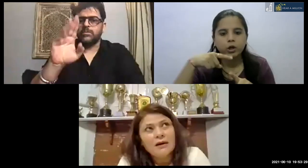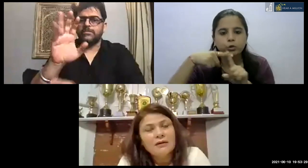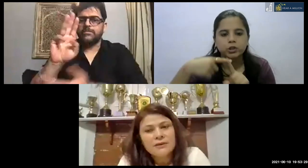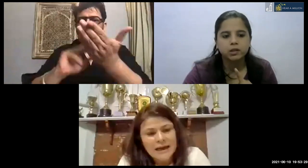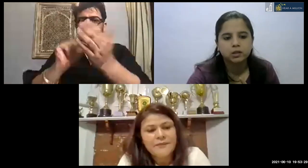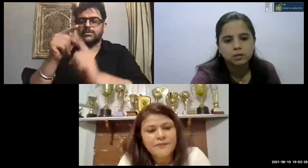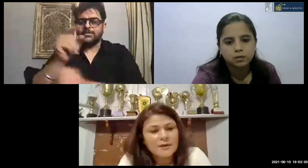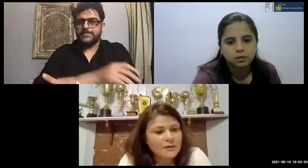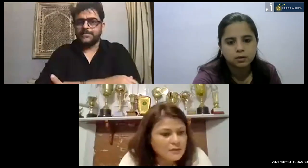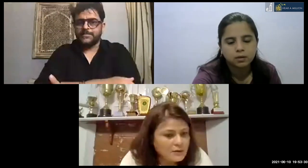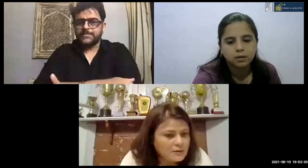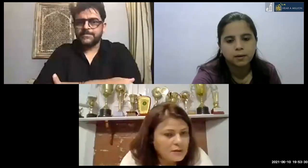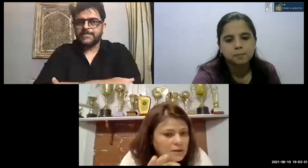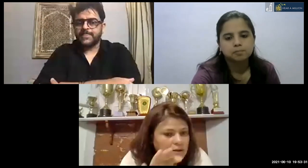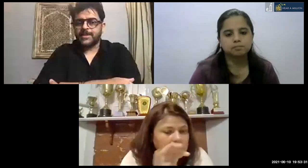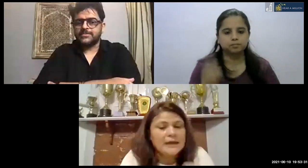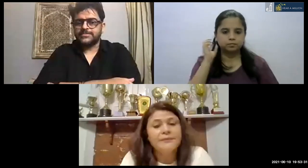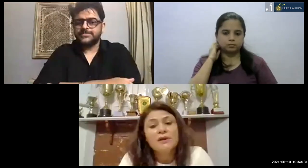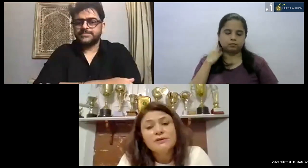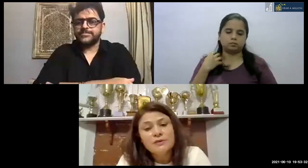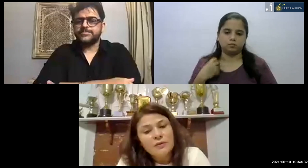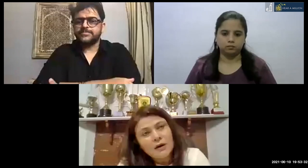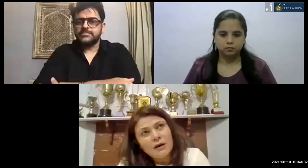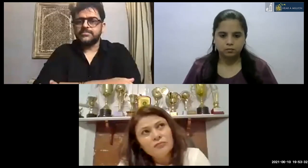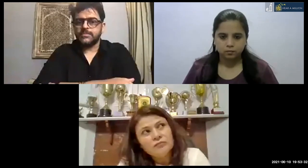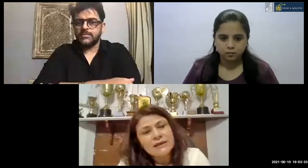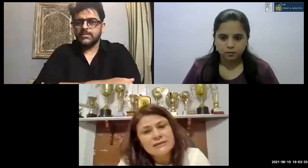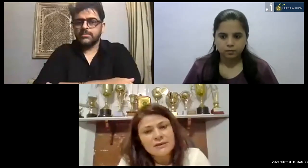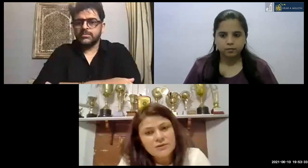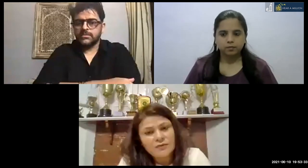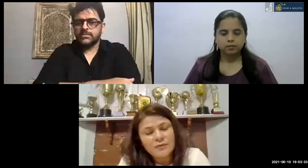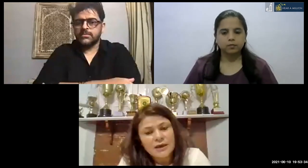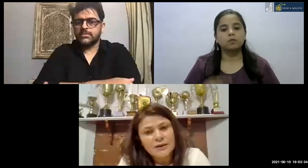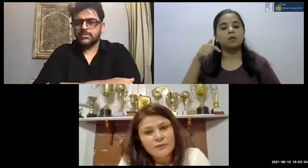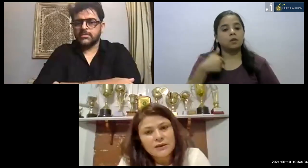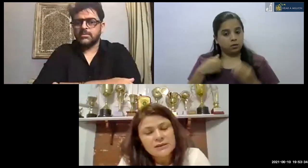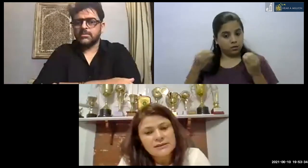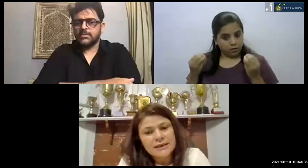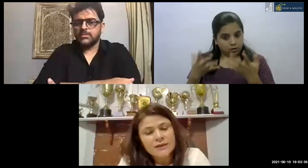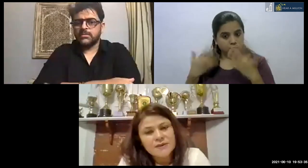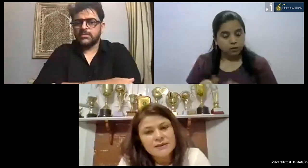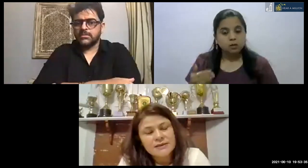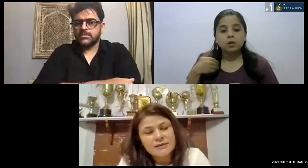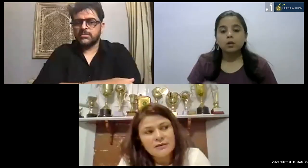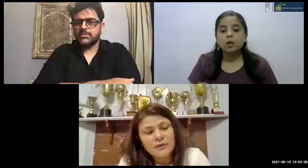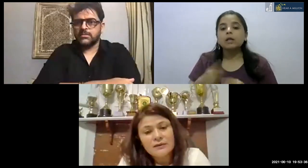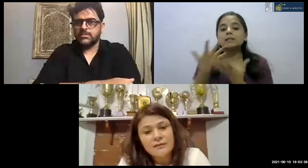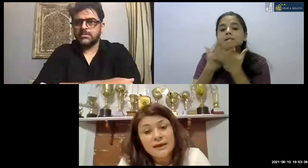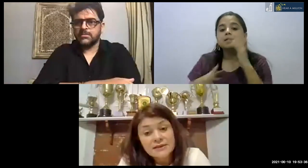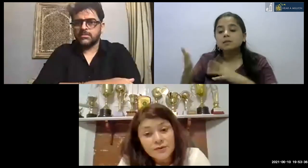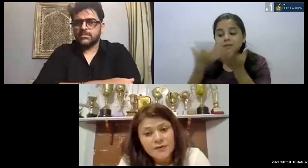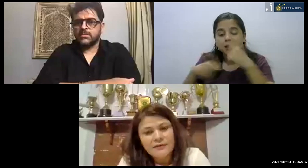Ma'am, you are muted. Yeah. So I started off my work in sign linguistics